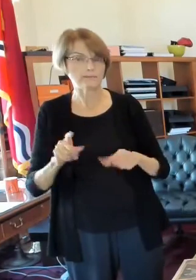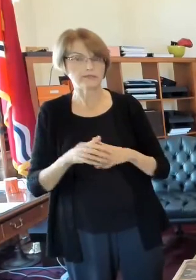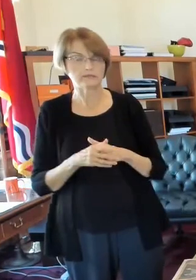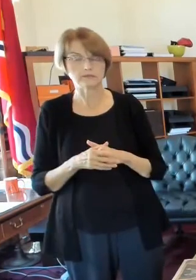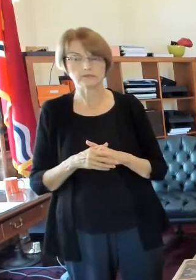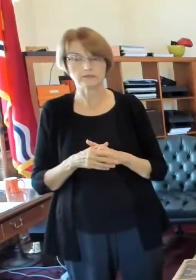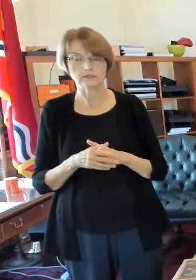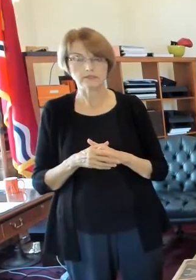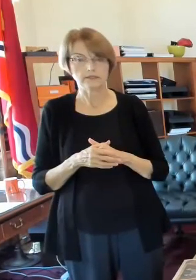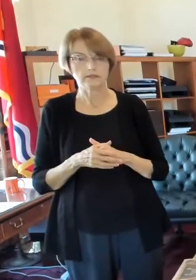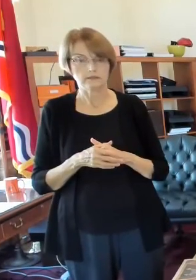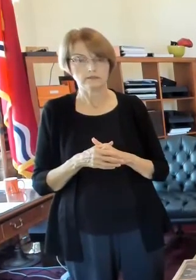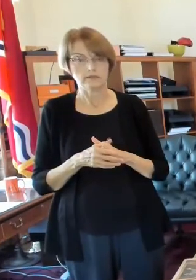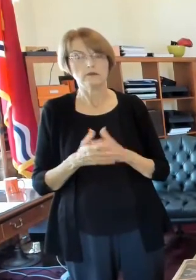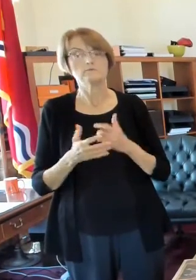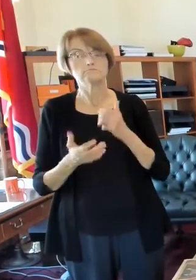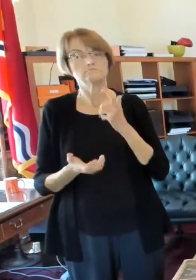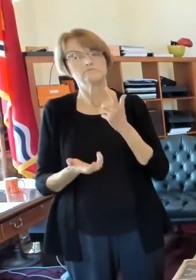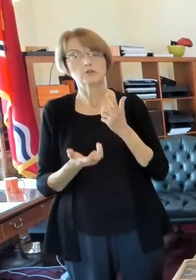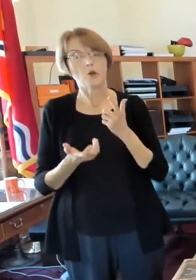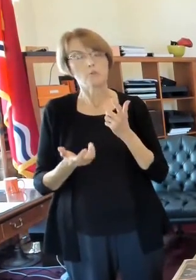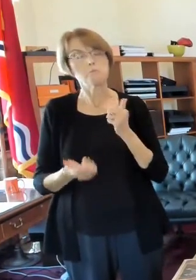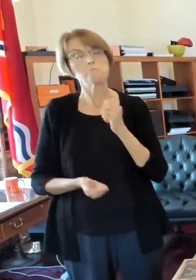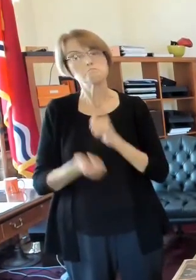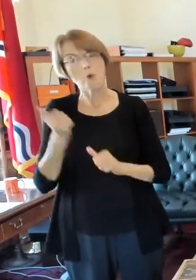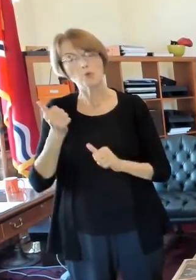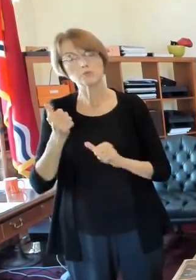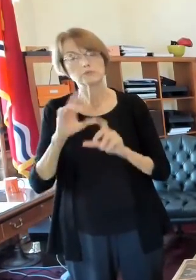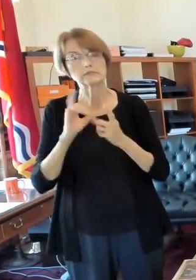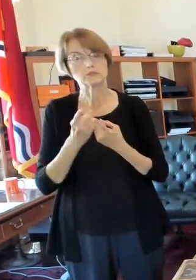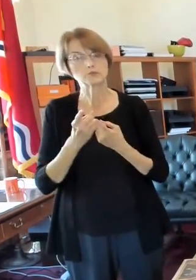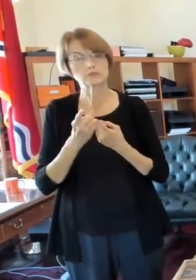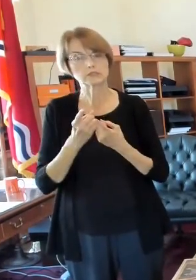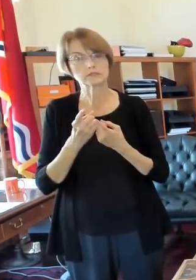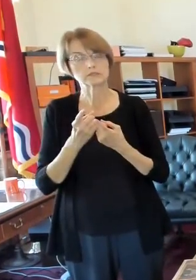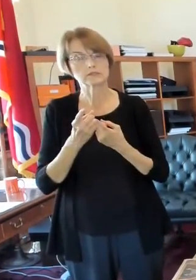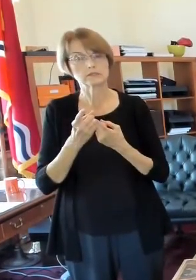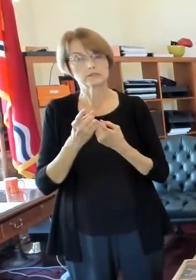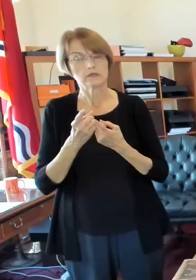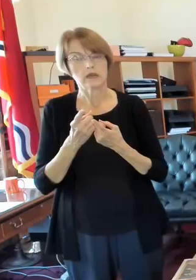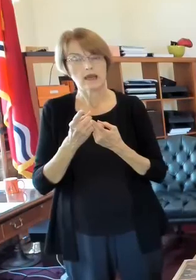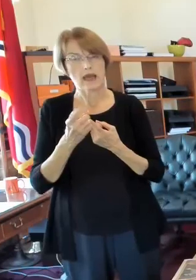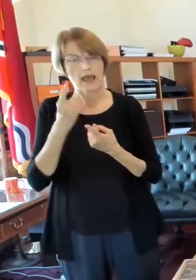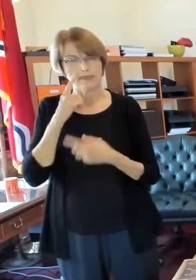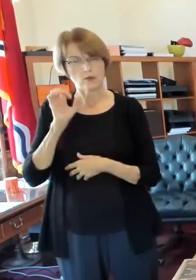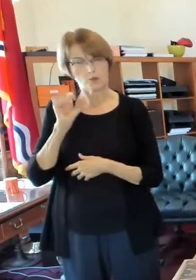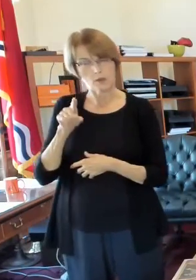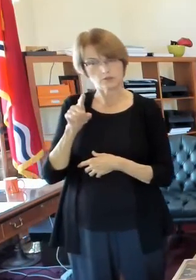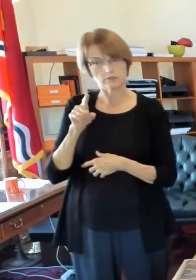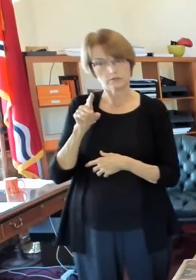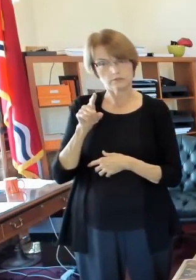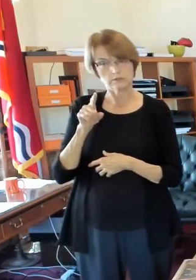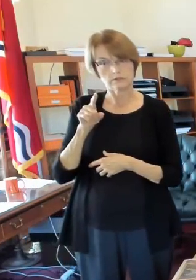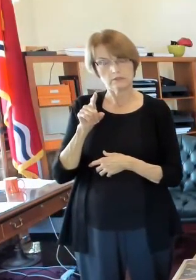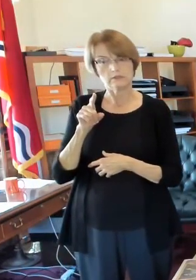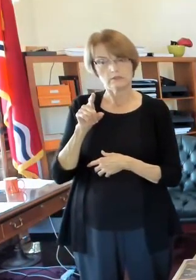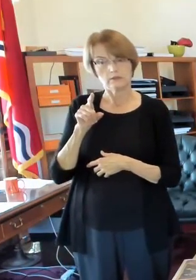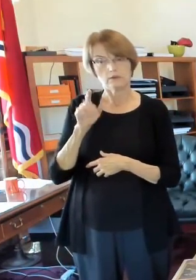most part, the districts will still have, I think your question was, will it affect the number of people in the north